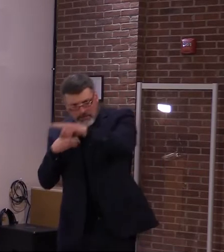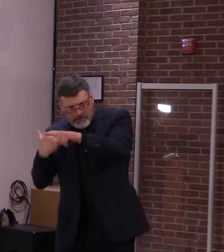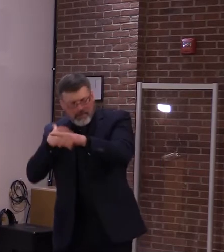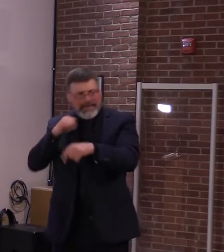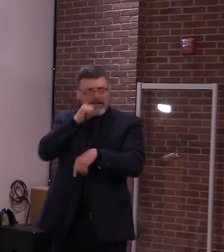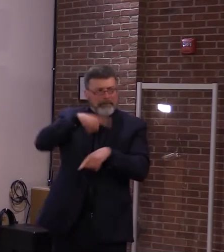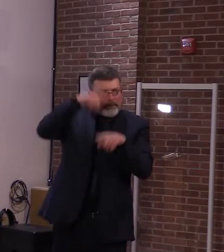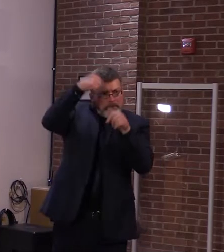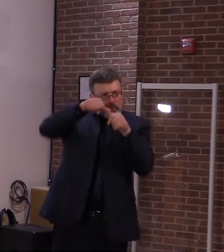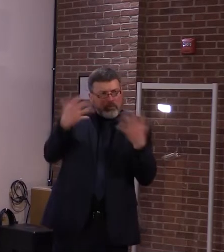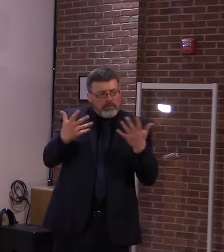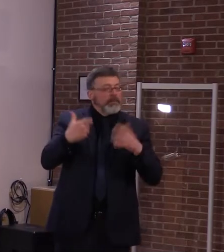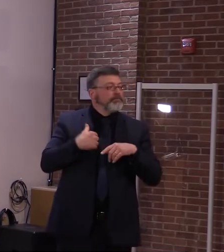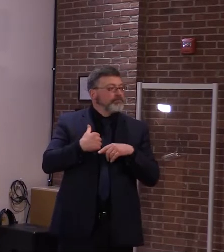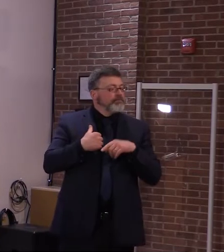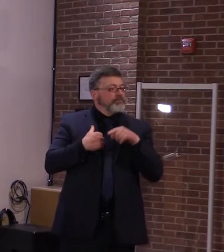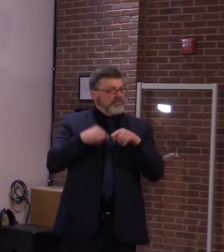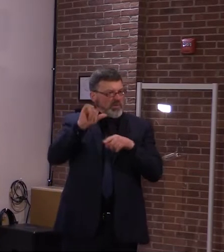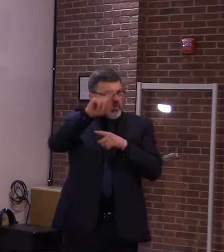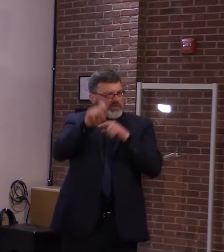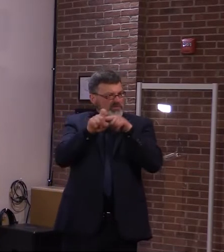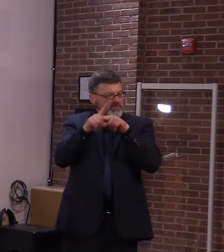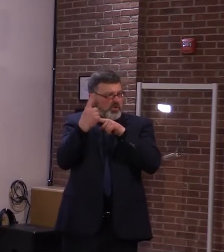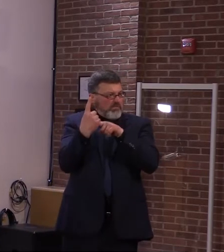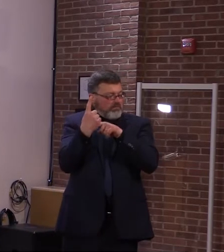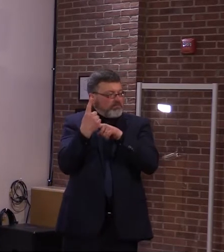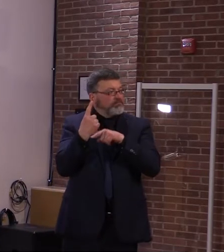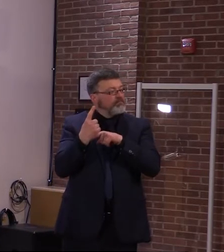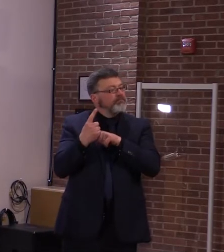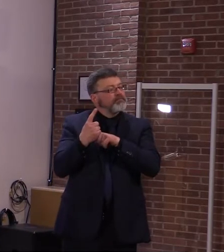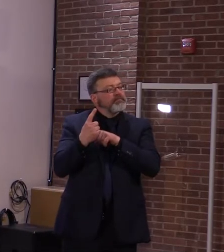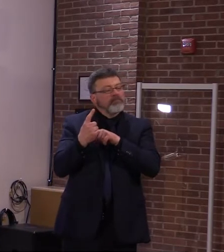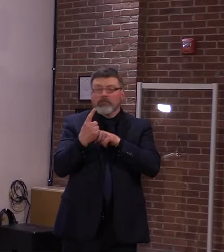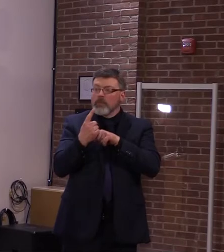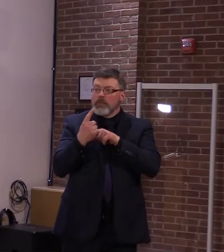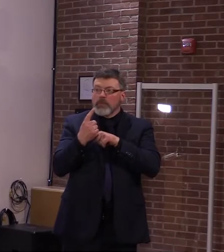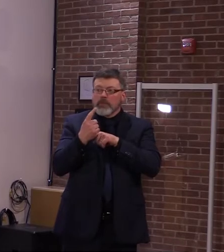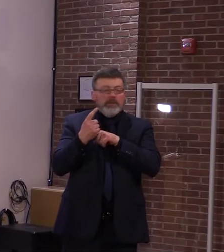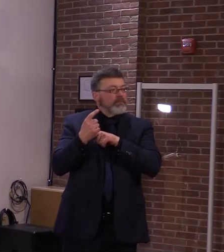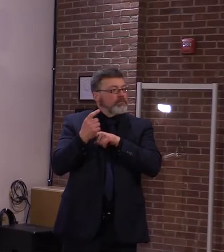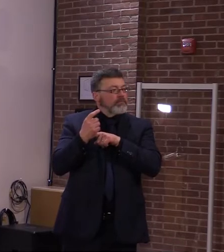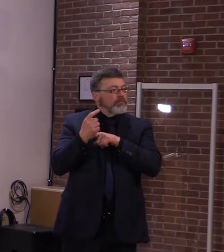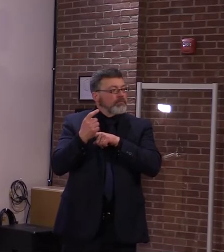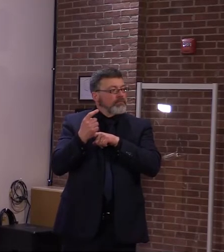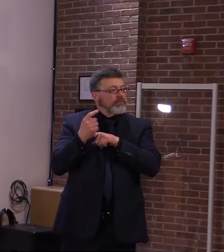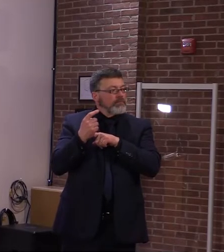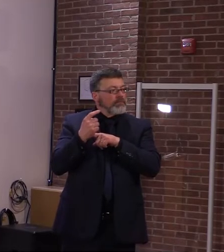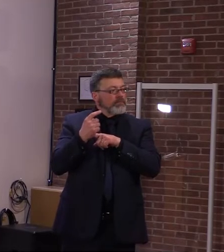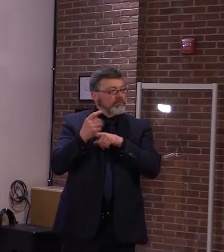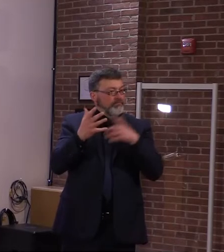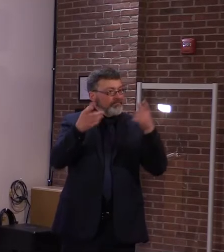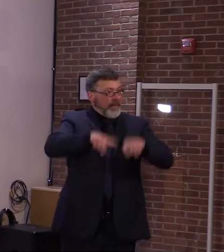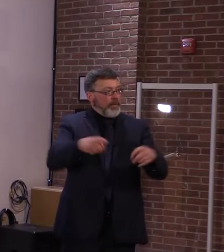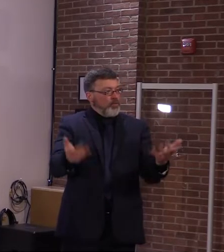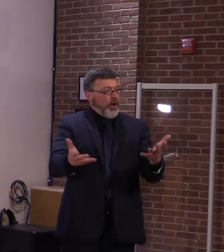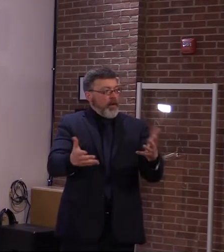In an office where the public does not